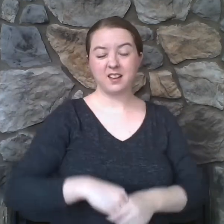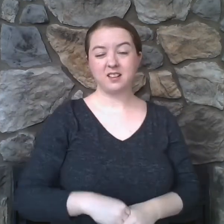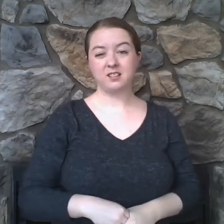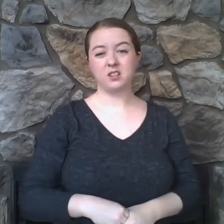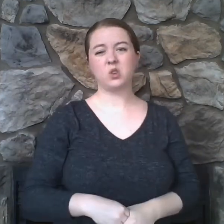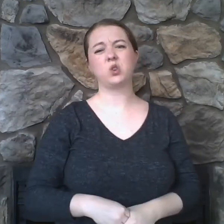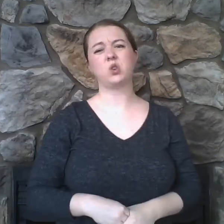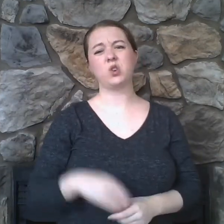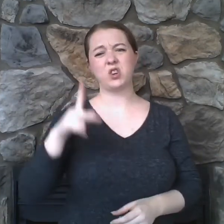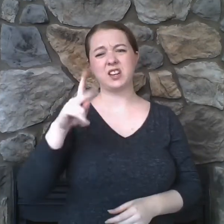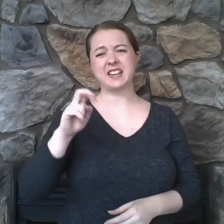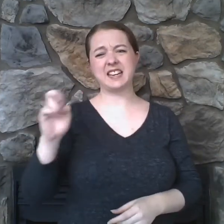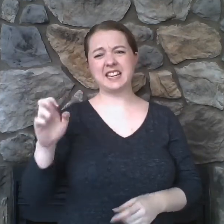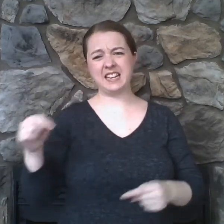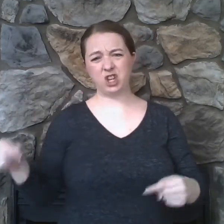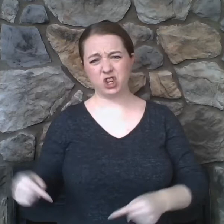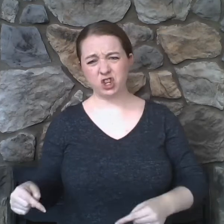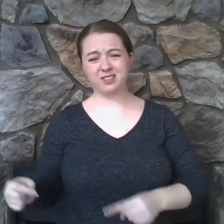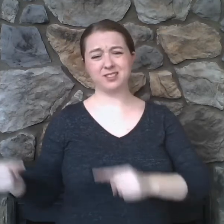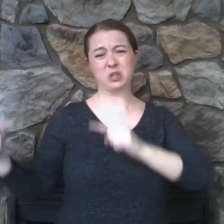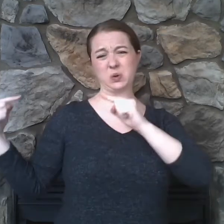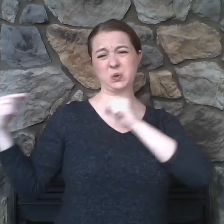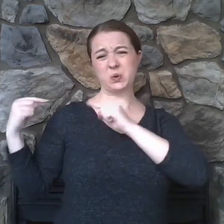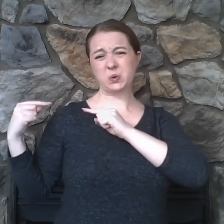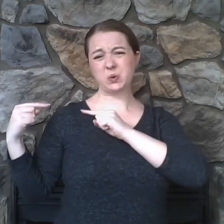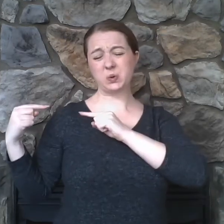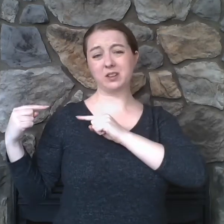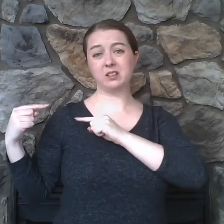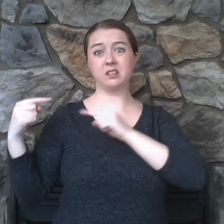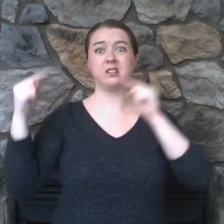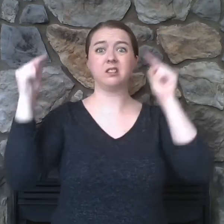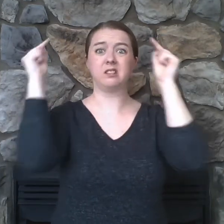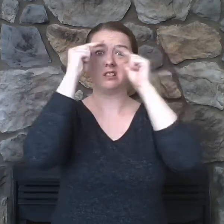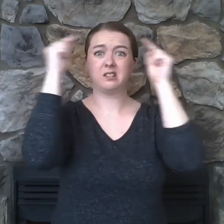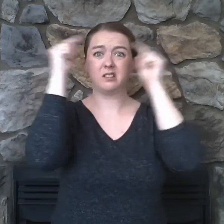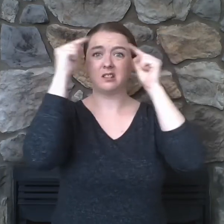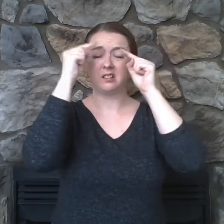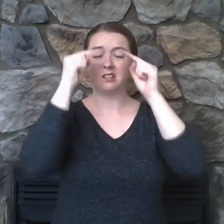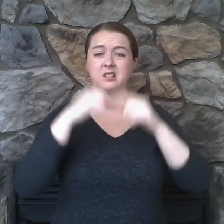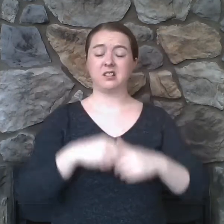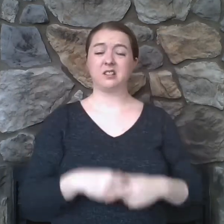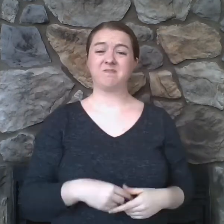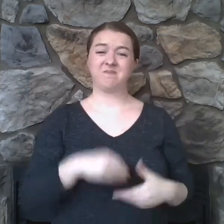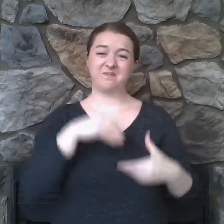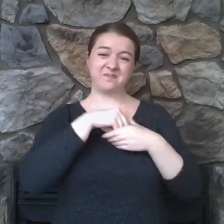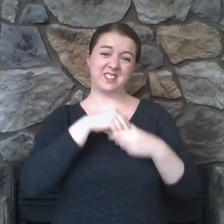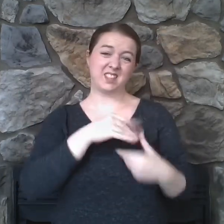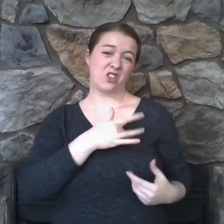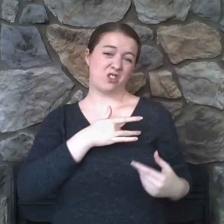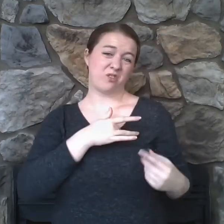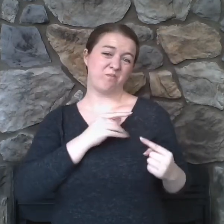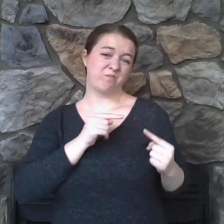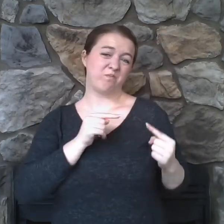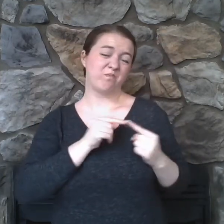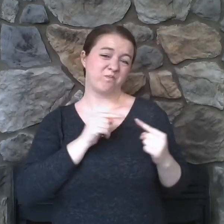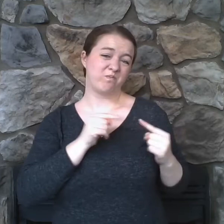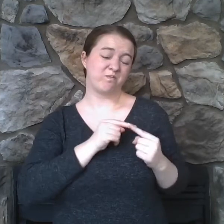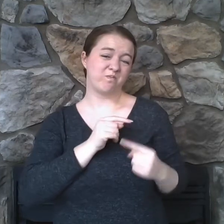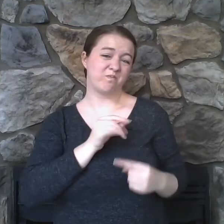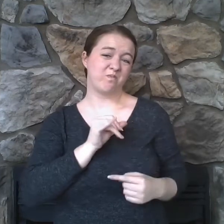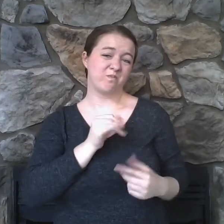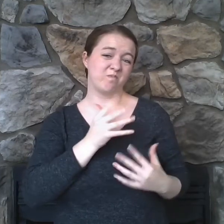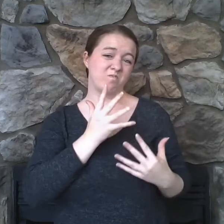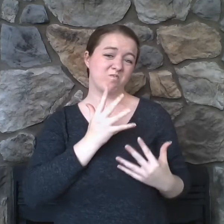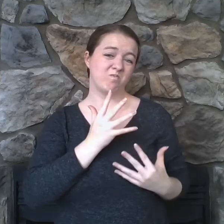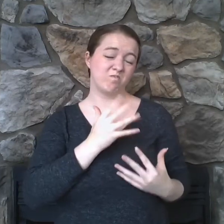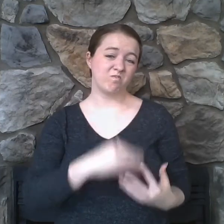Zoe's knee hurt. Her shoulder hurt. Her head hurt. Inside, her heart